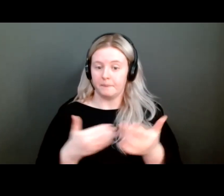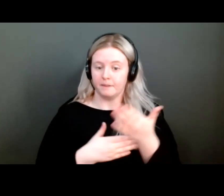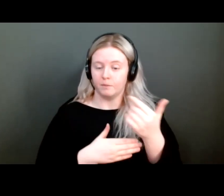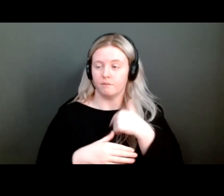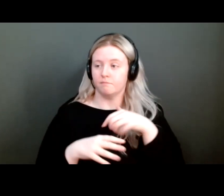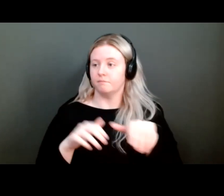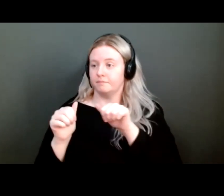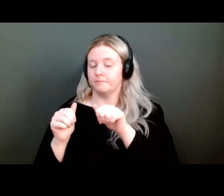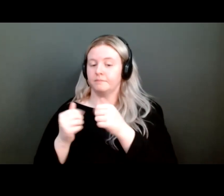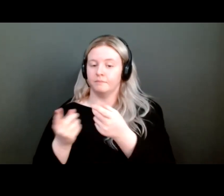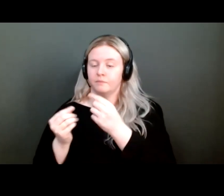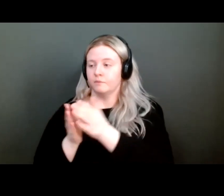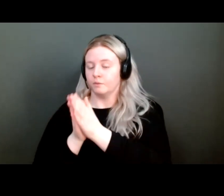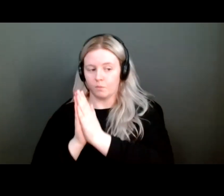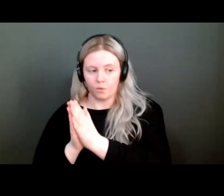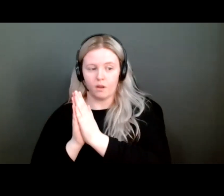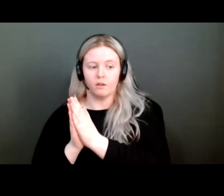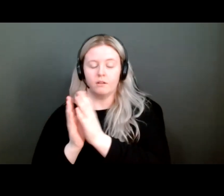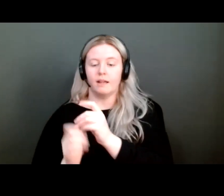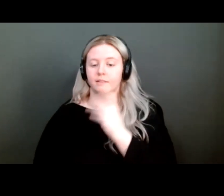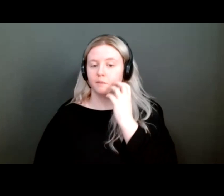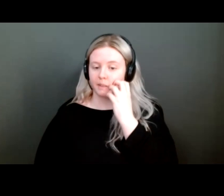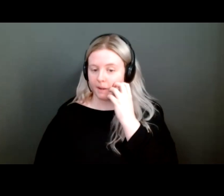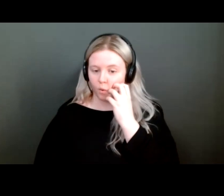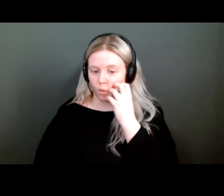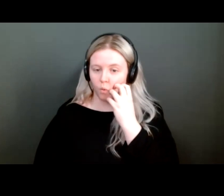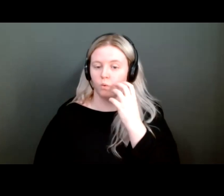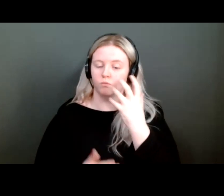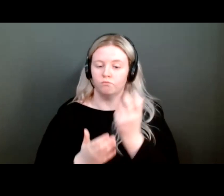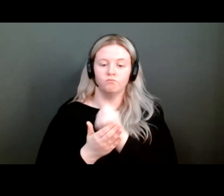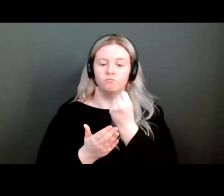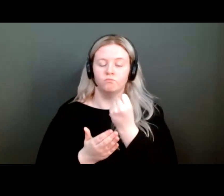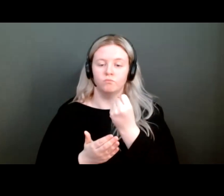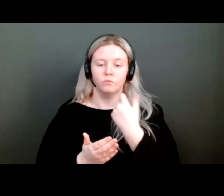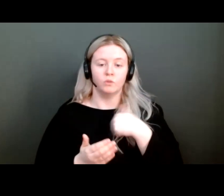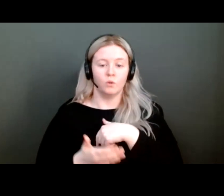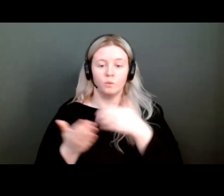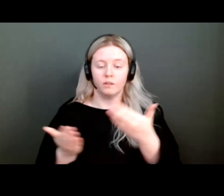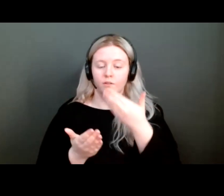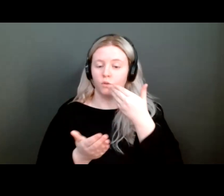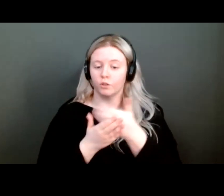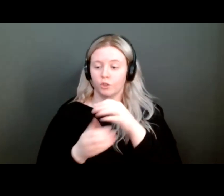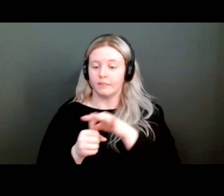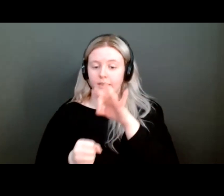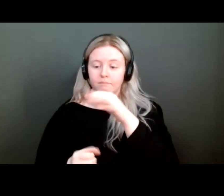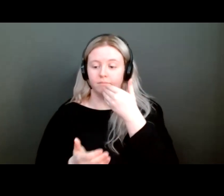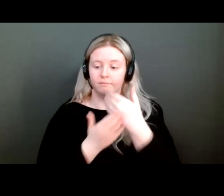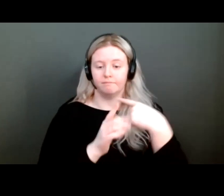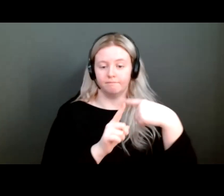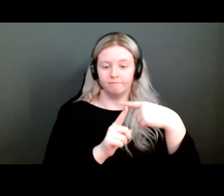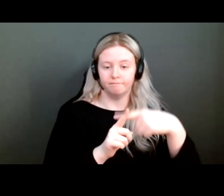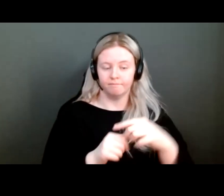prayer and laid sama tobacco. So we are all here in a good way, in good spirit. While we